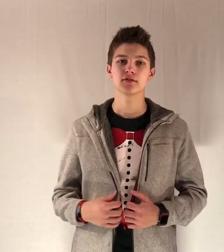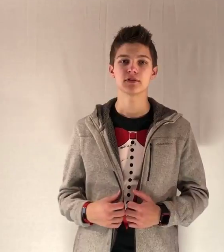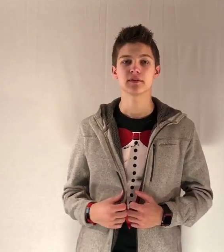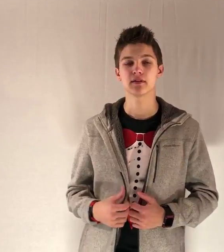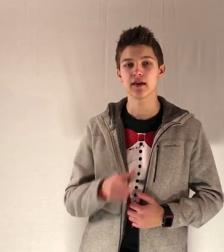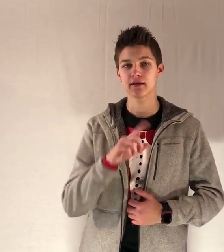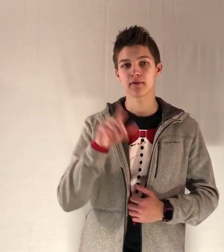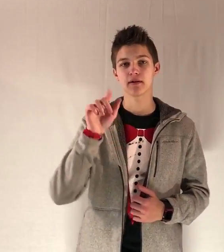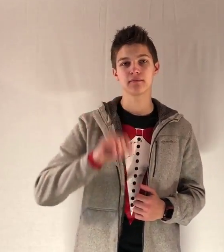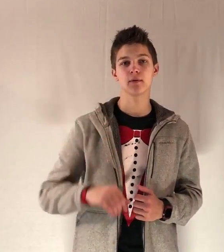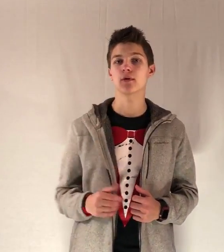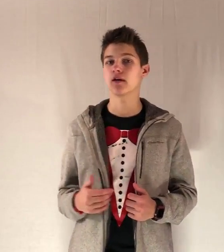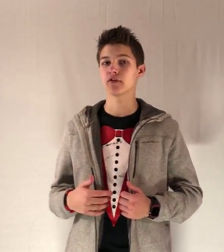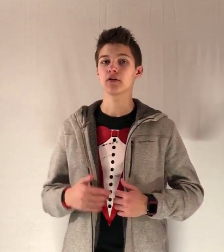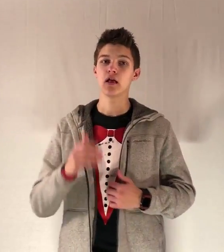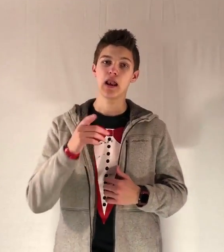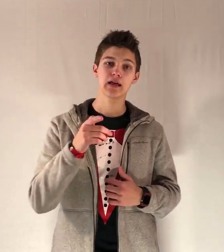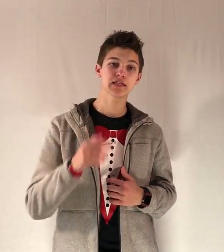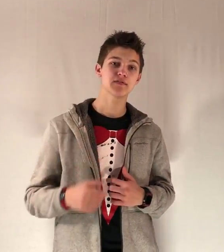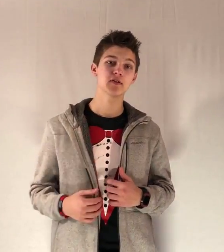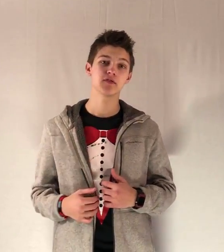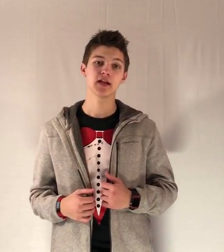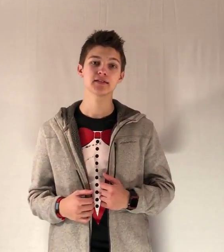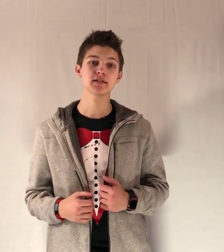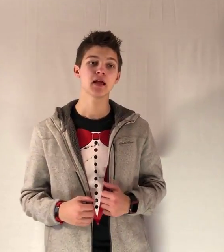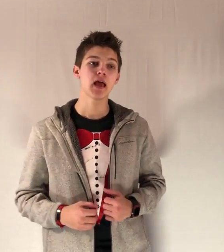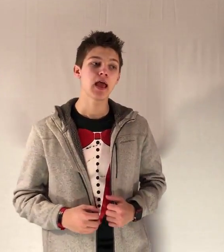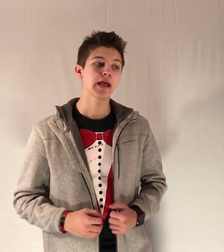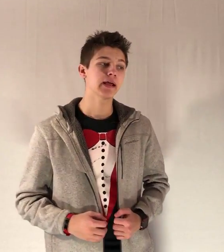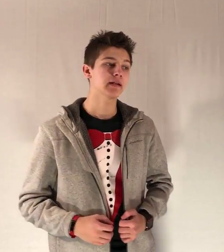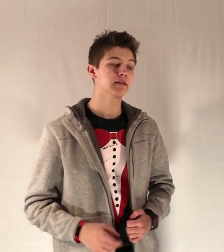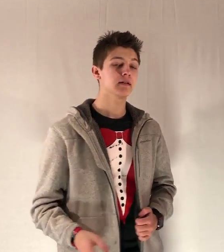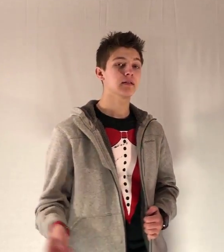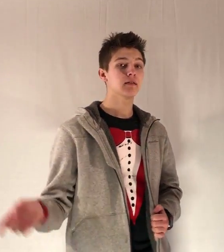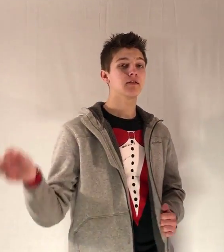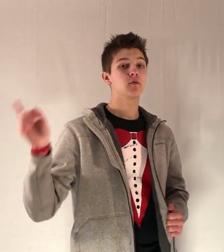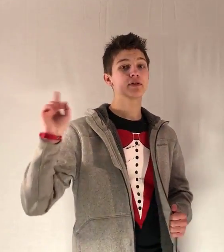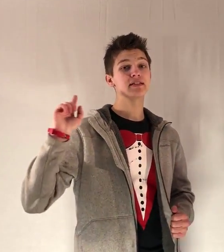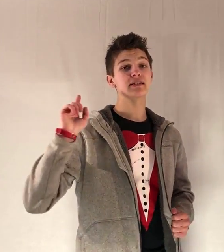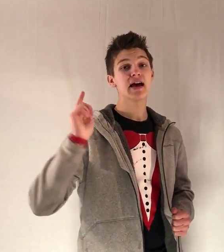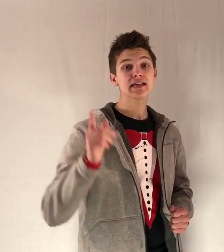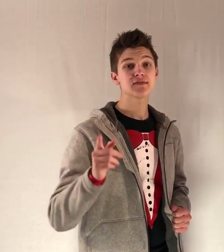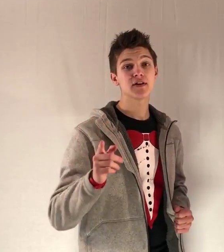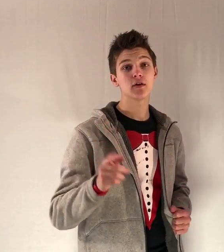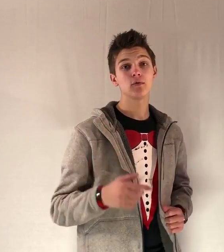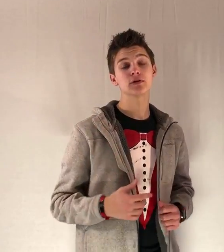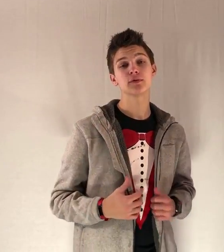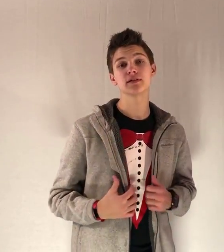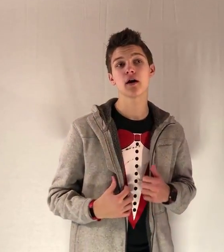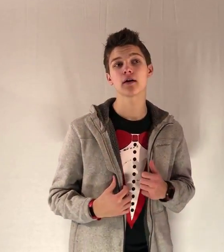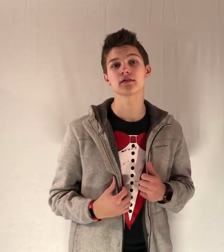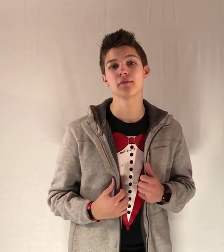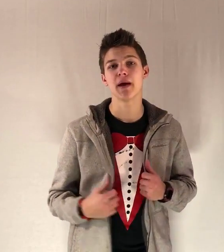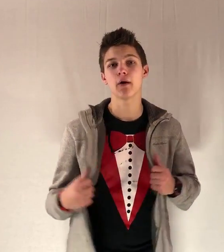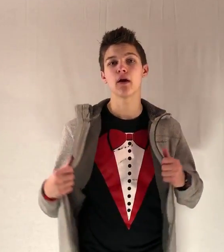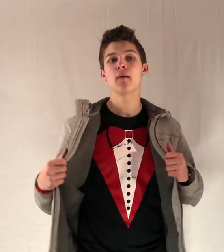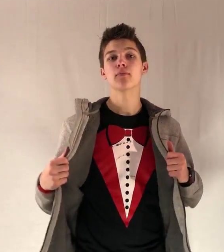much about the like button, but whatever. Like this video if you liked it, and if you want to see last video, which we talked about